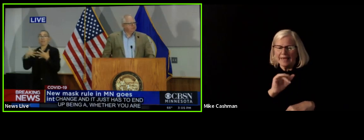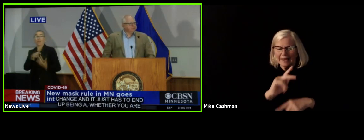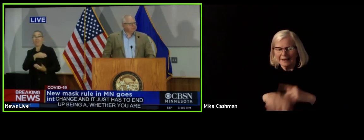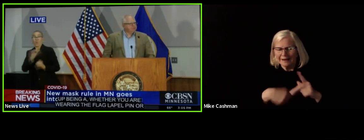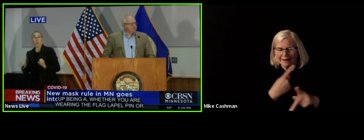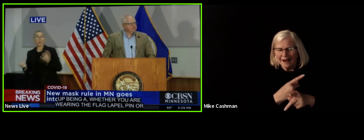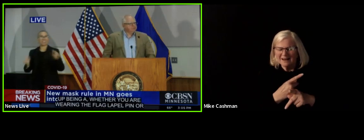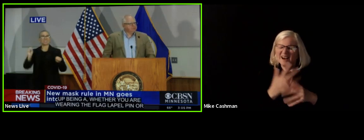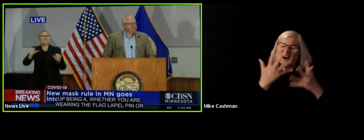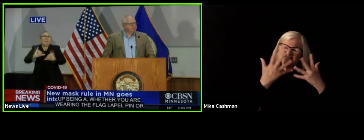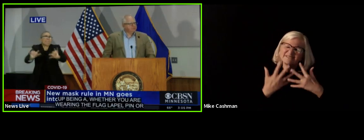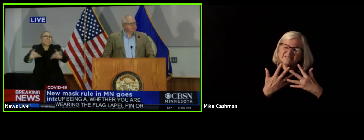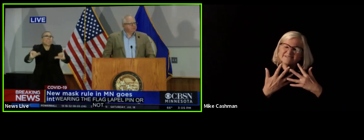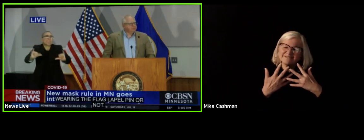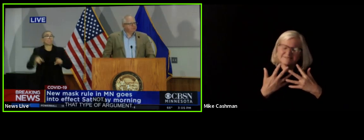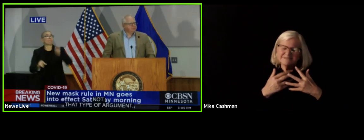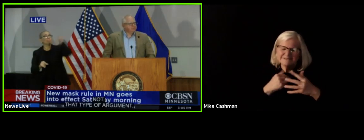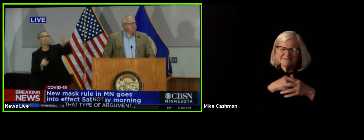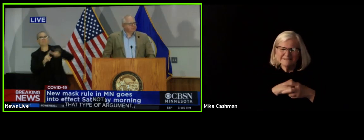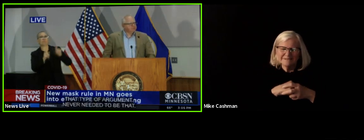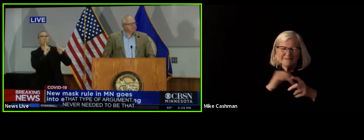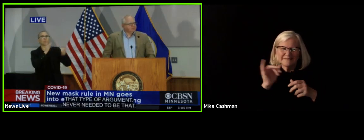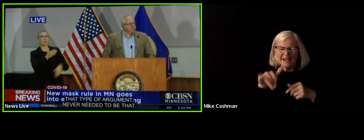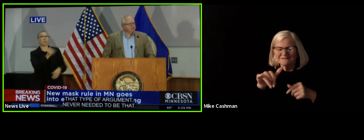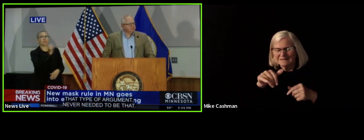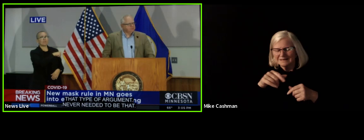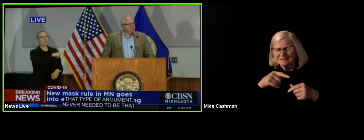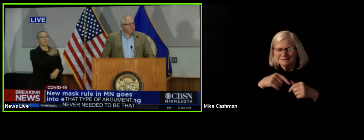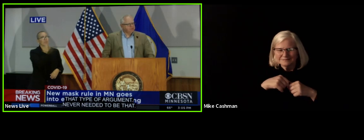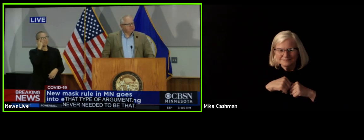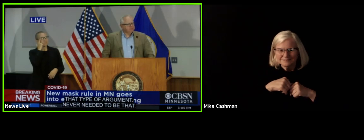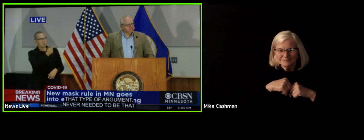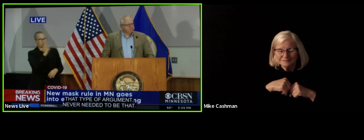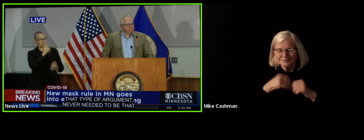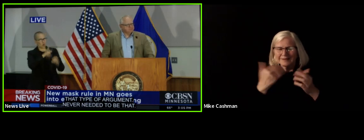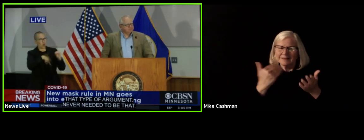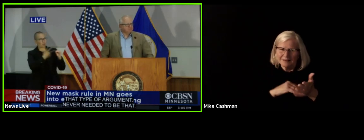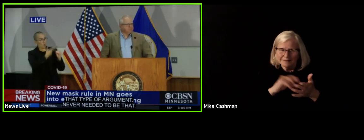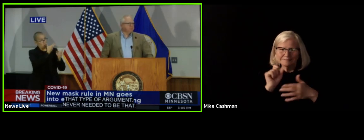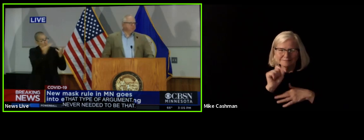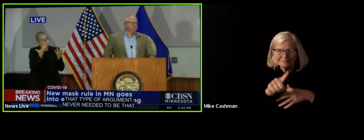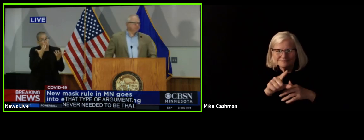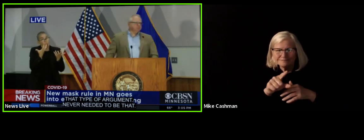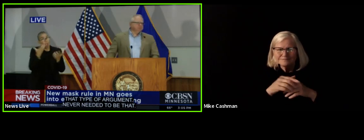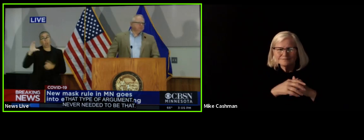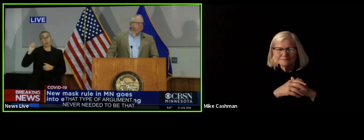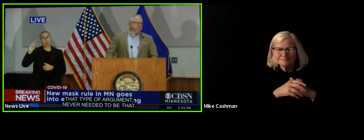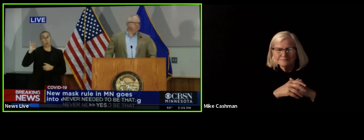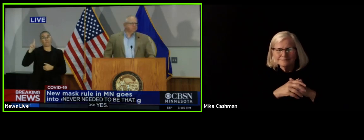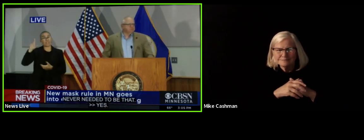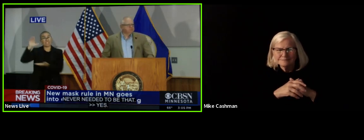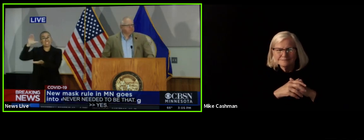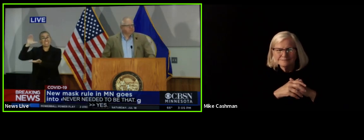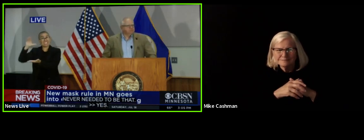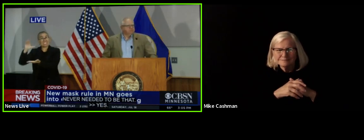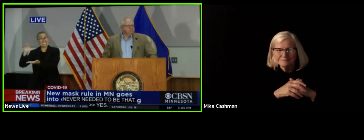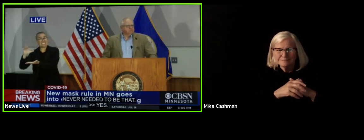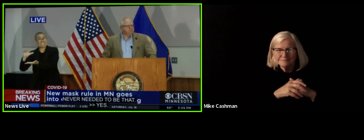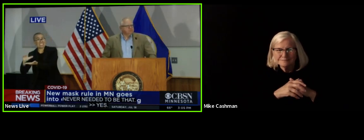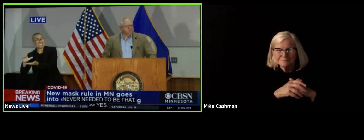that. That you want to see the spread, the RDOT go down significantly before you would take this massive mandate off. But without a specific